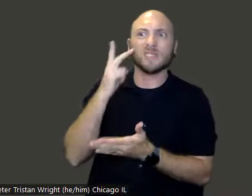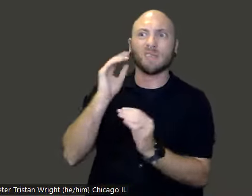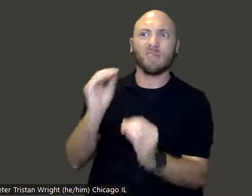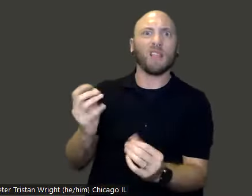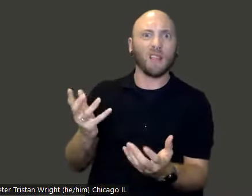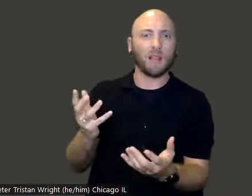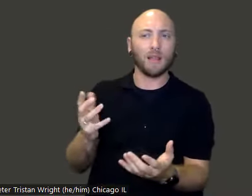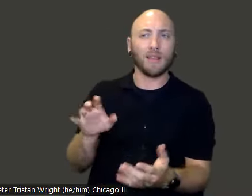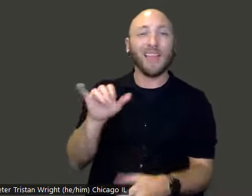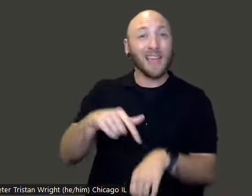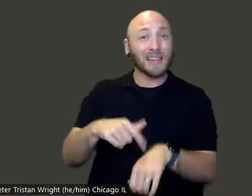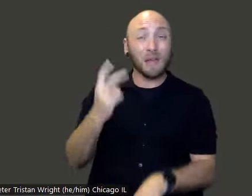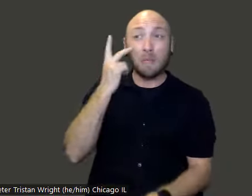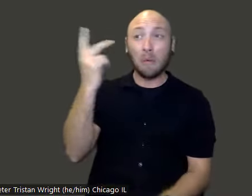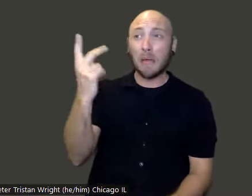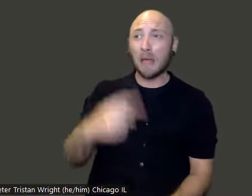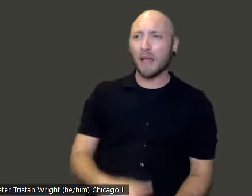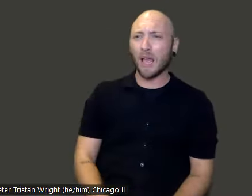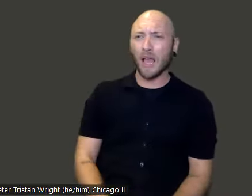why. Um,